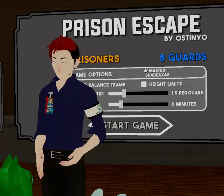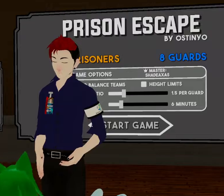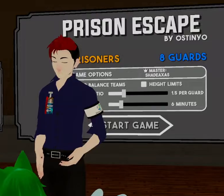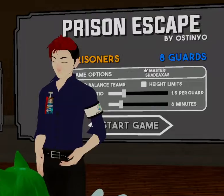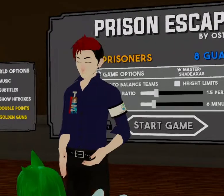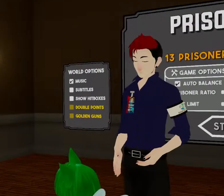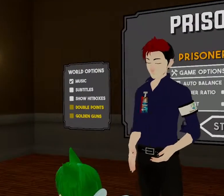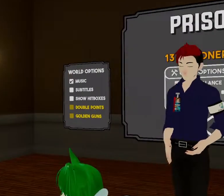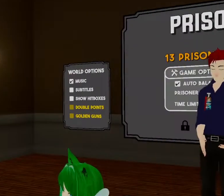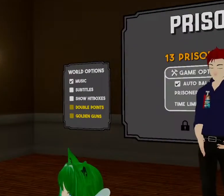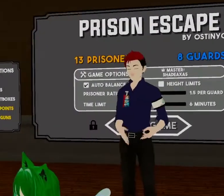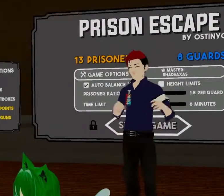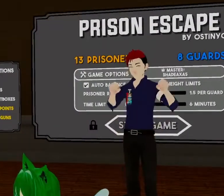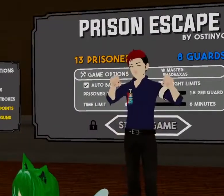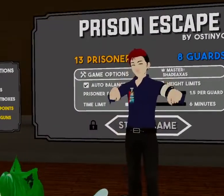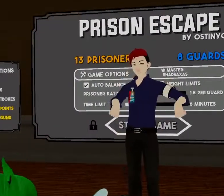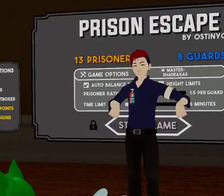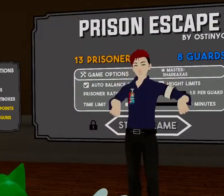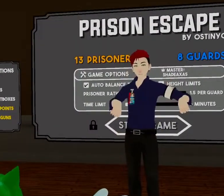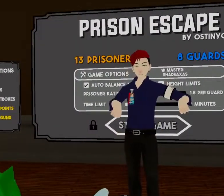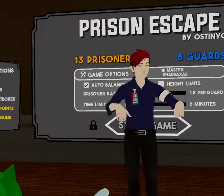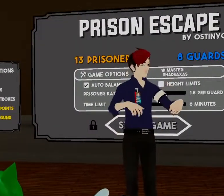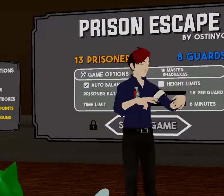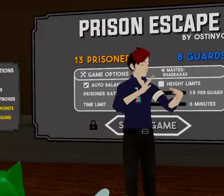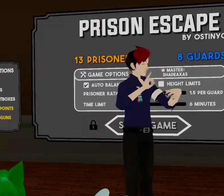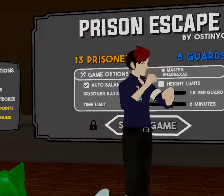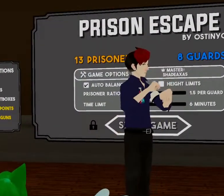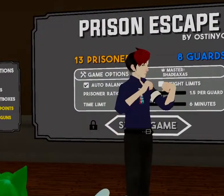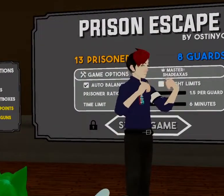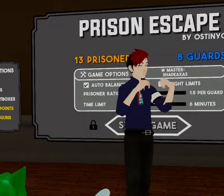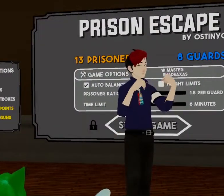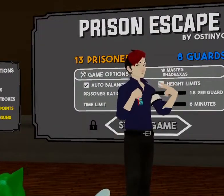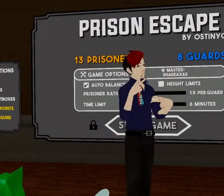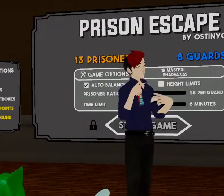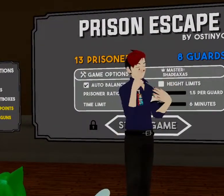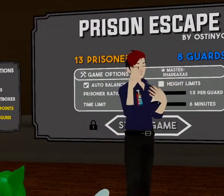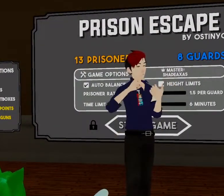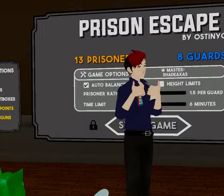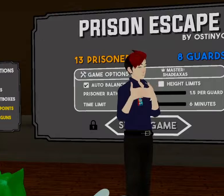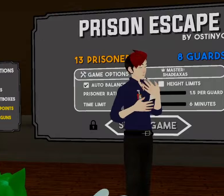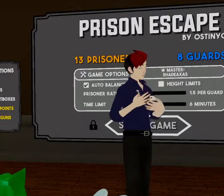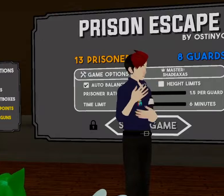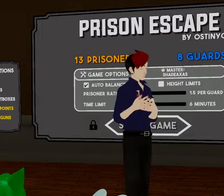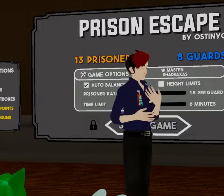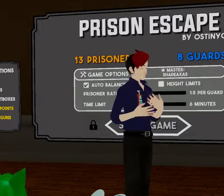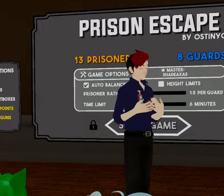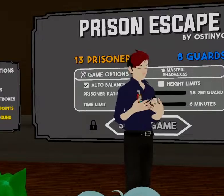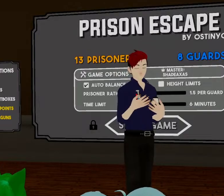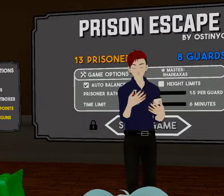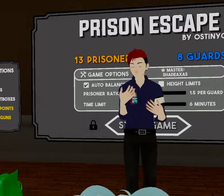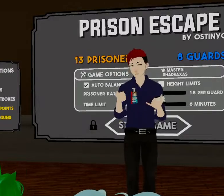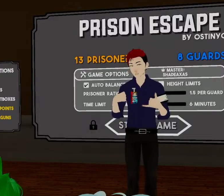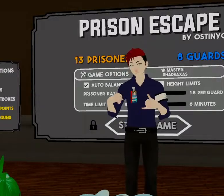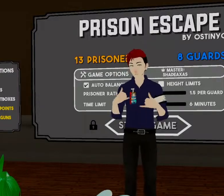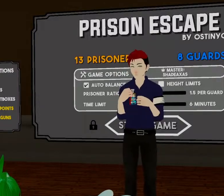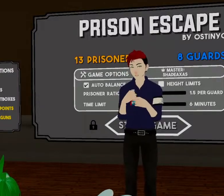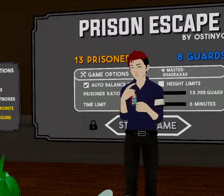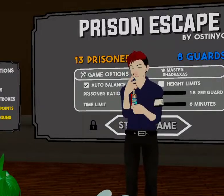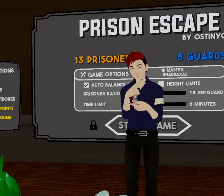voices? We can totally do that. No voice. See how you do. I play